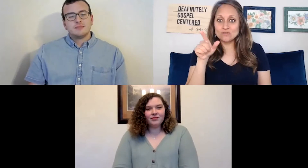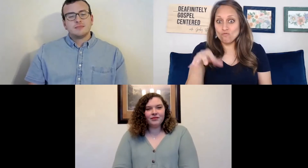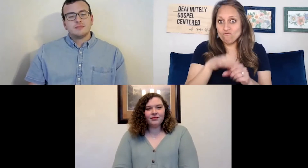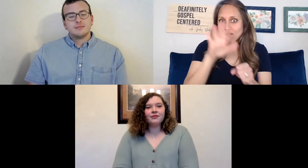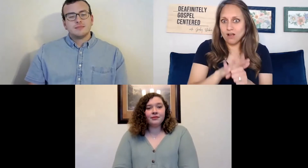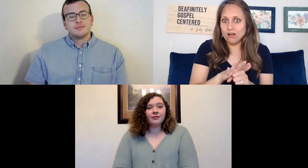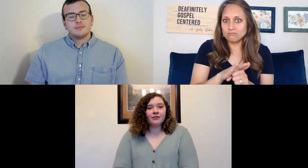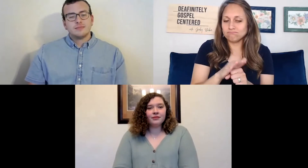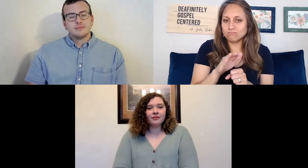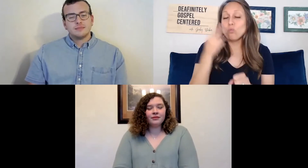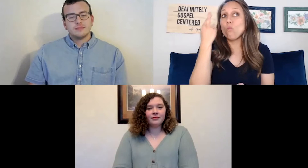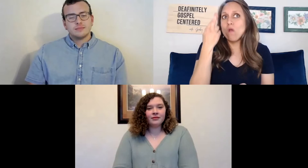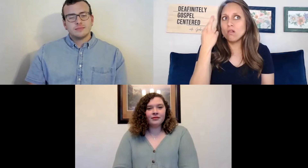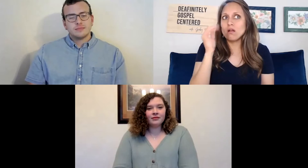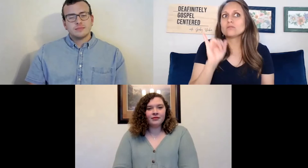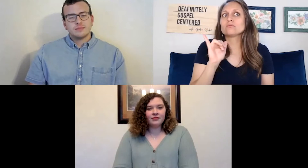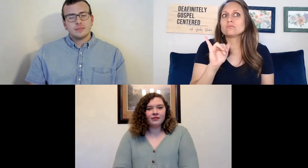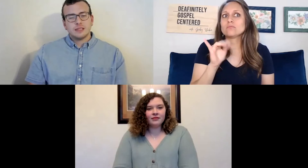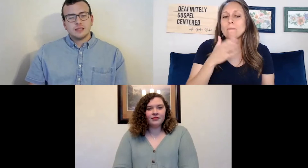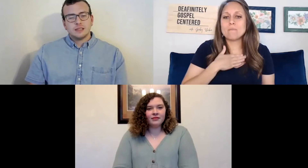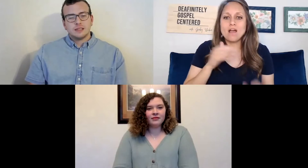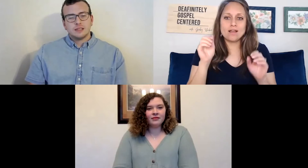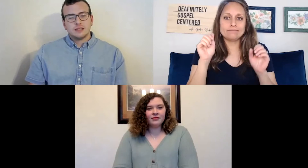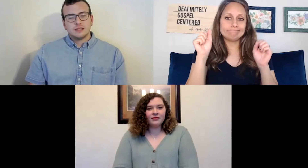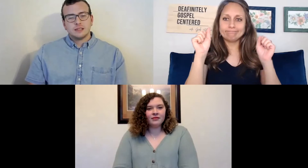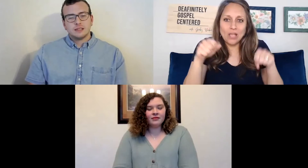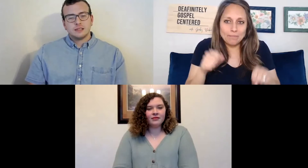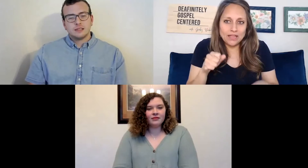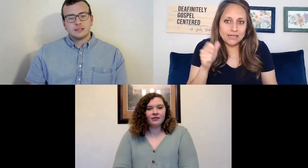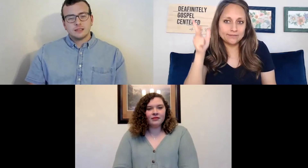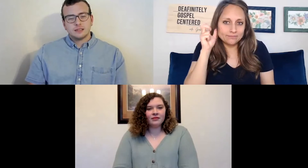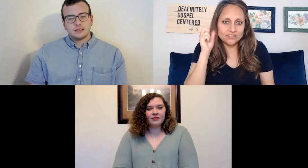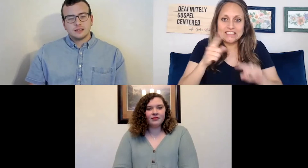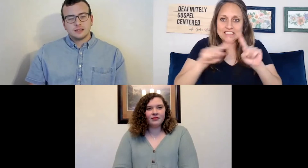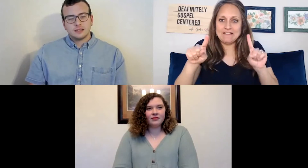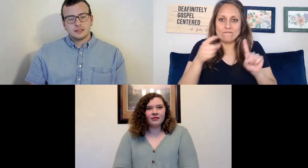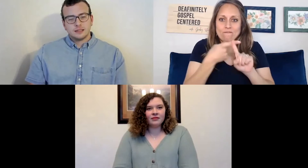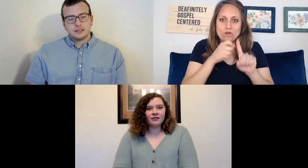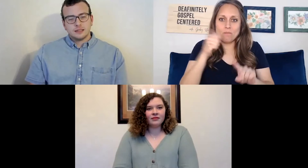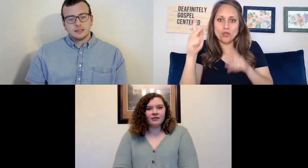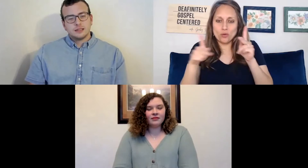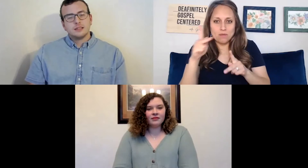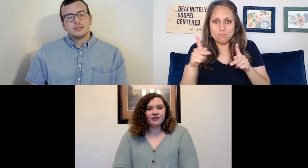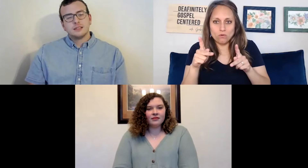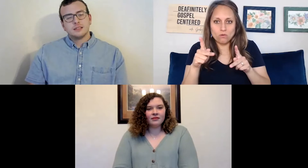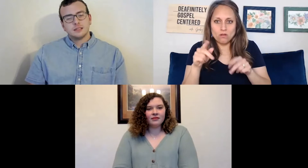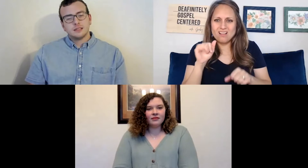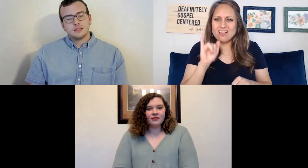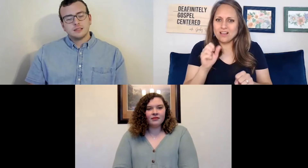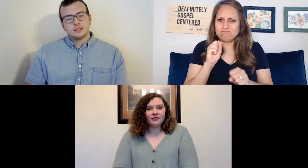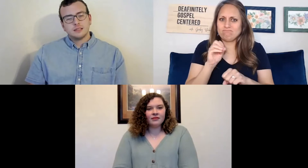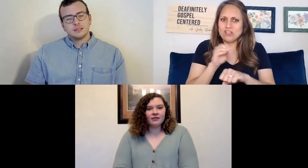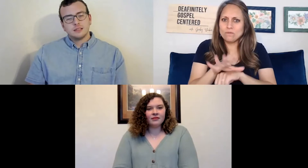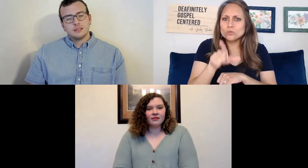I'm wondering, Lexi, then, when you realized that your ability to hear was different compared to